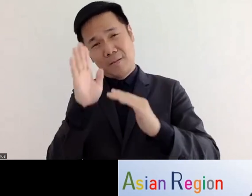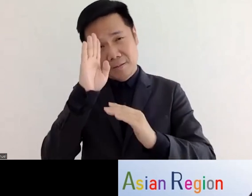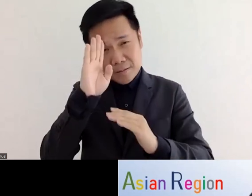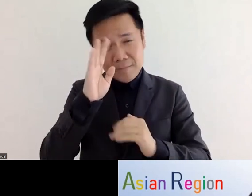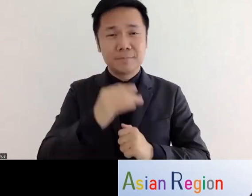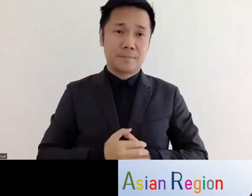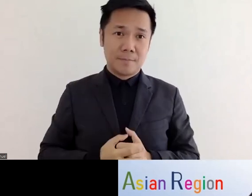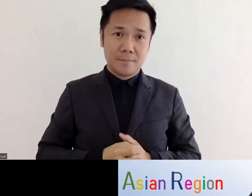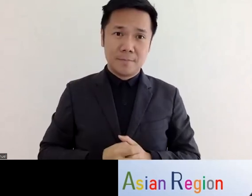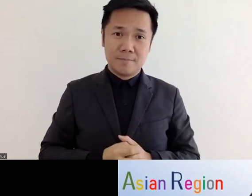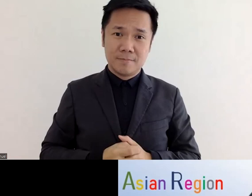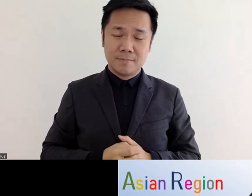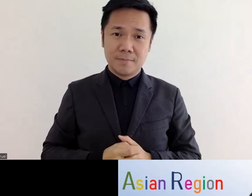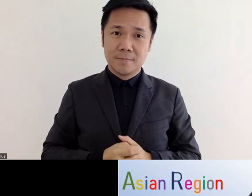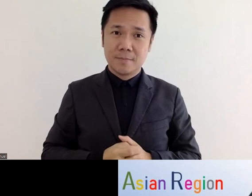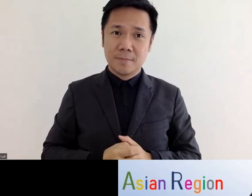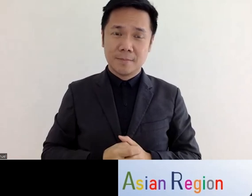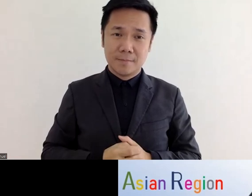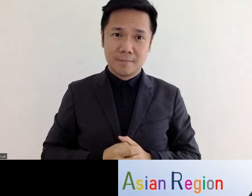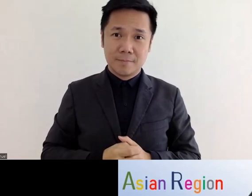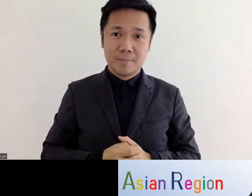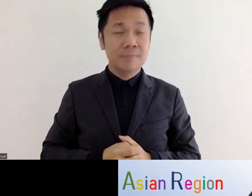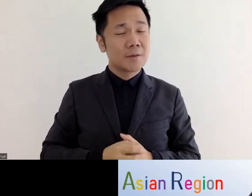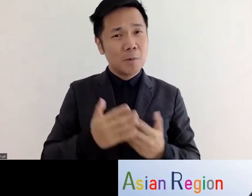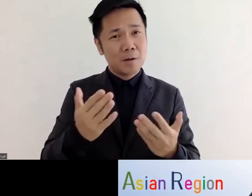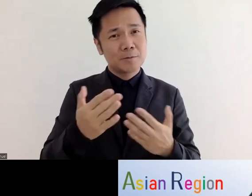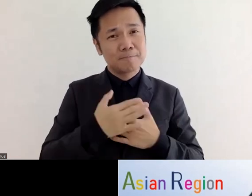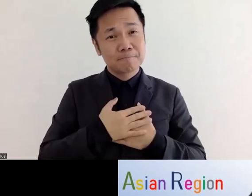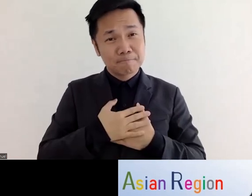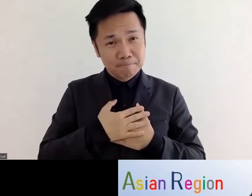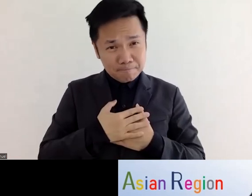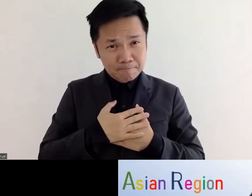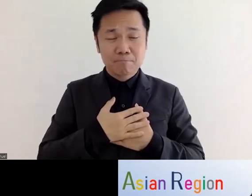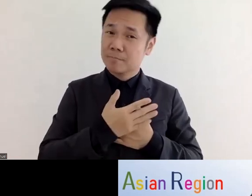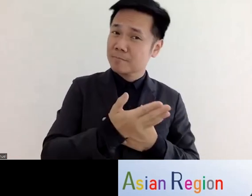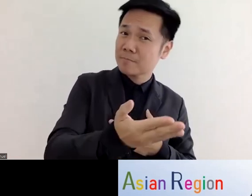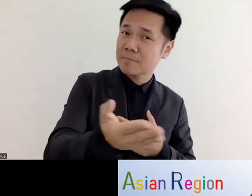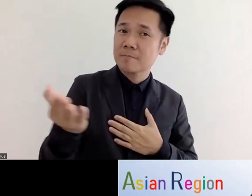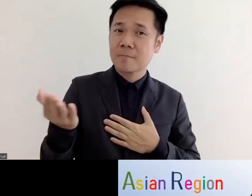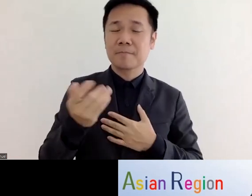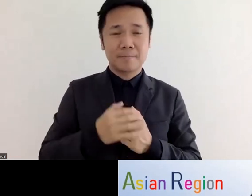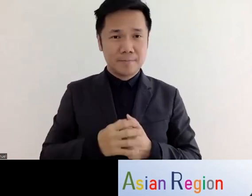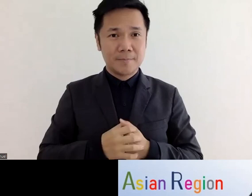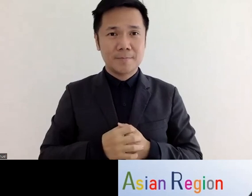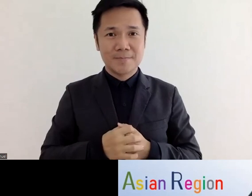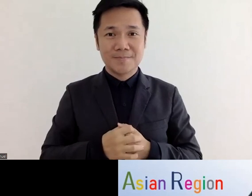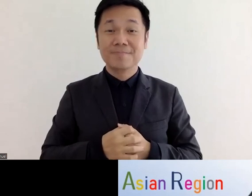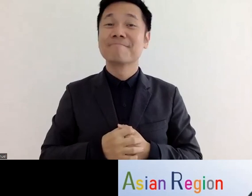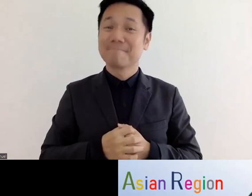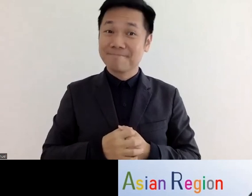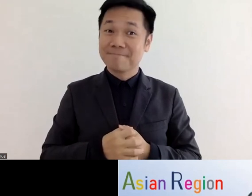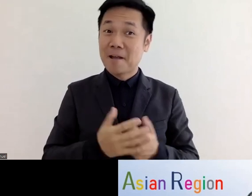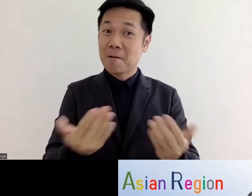would, just thank everyone for being with us today and attending this